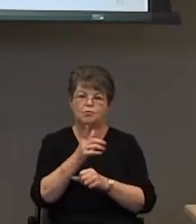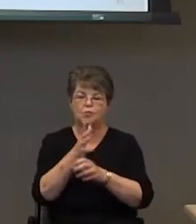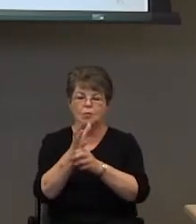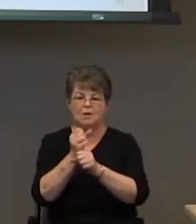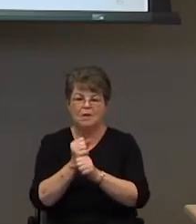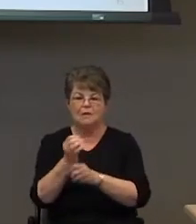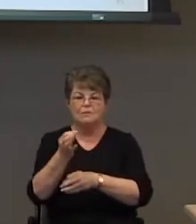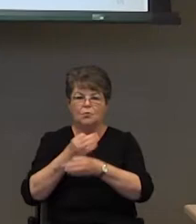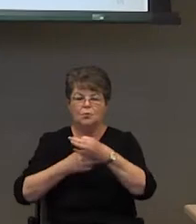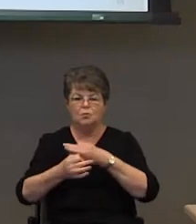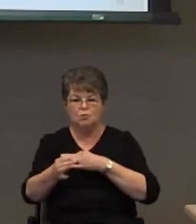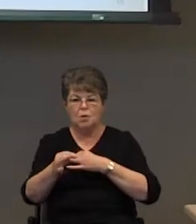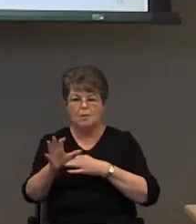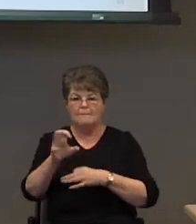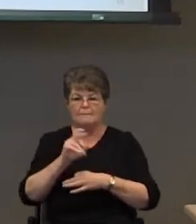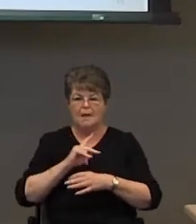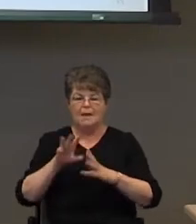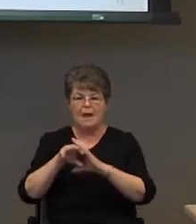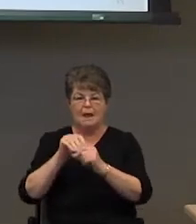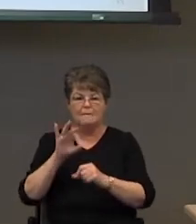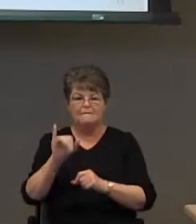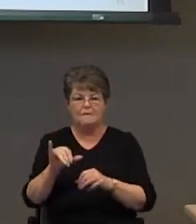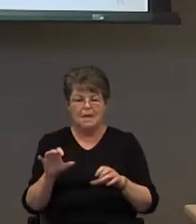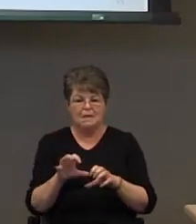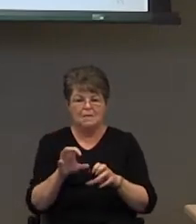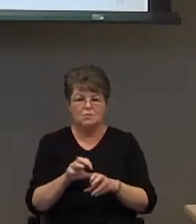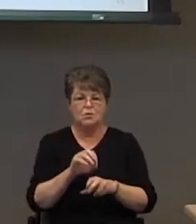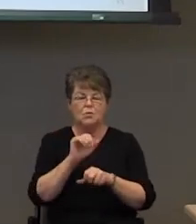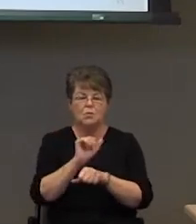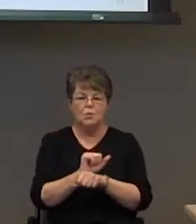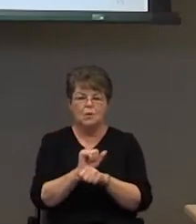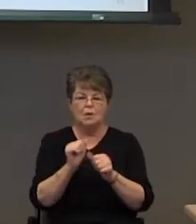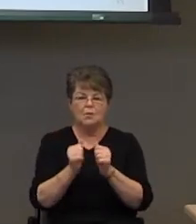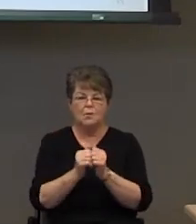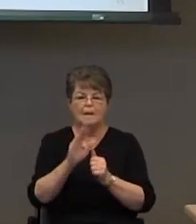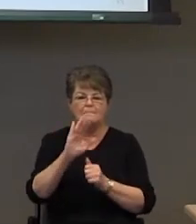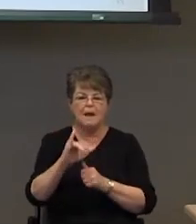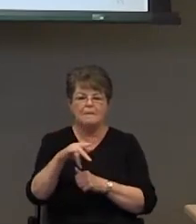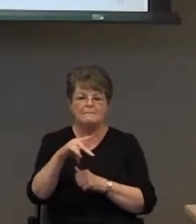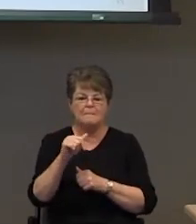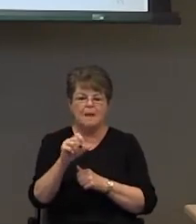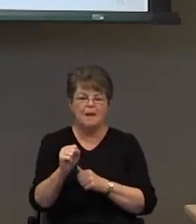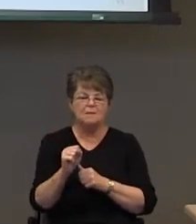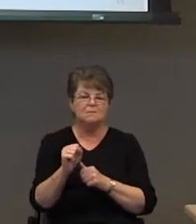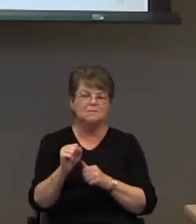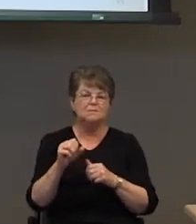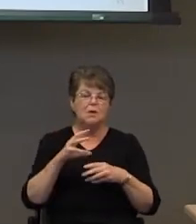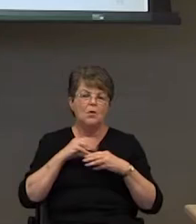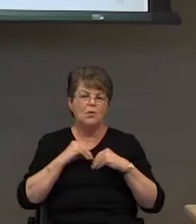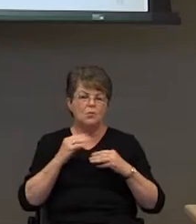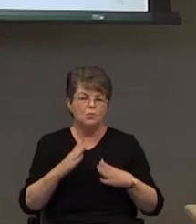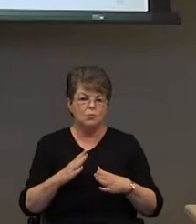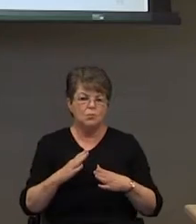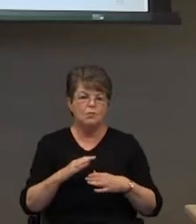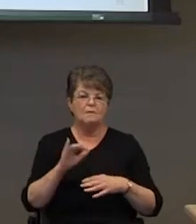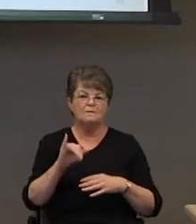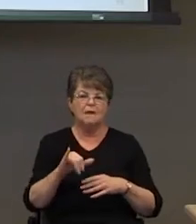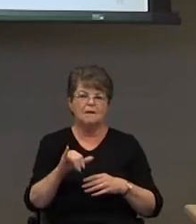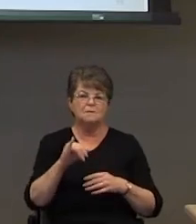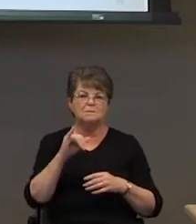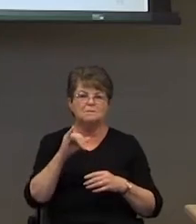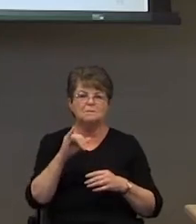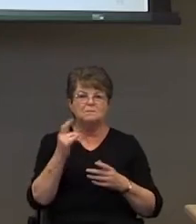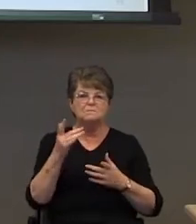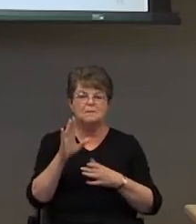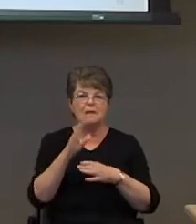get out of that action. Work with the bypass property owners to consider a bid concept. This is one where let's let